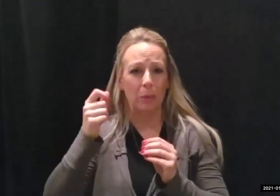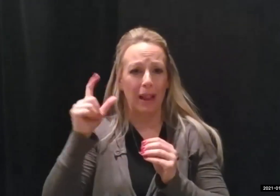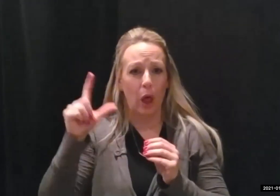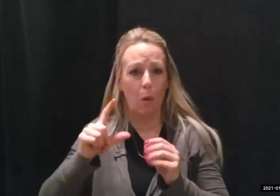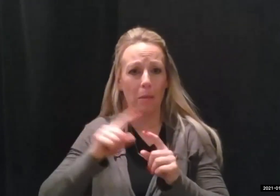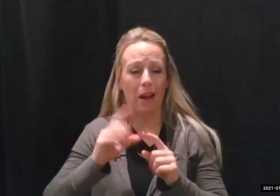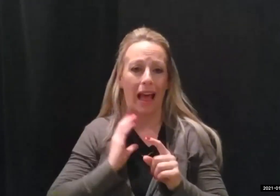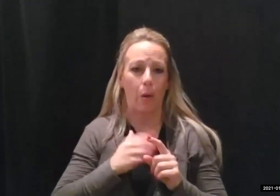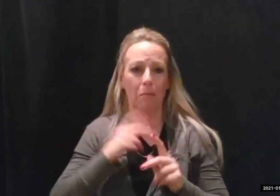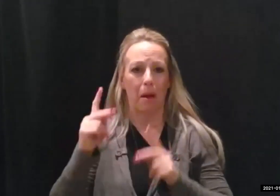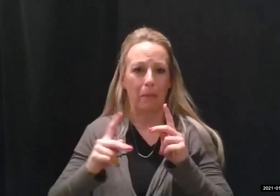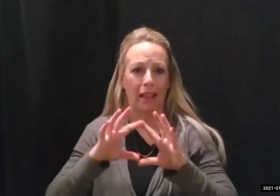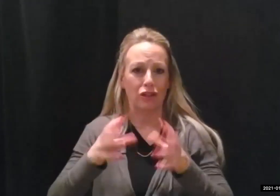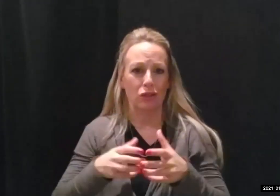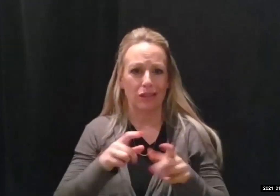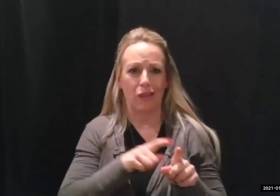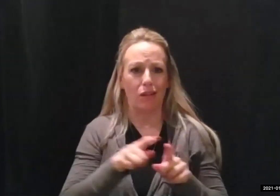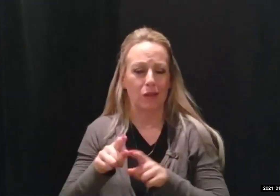has about